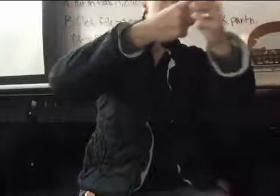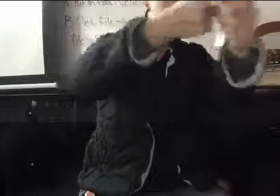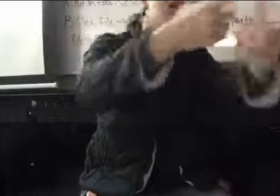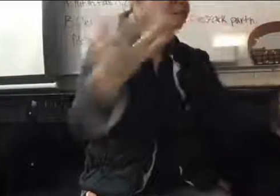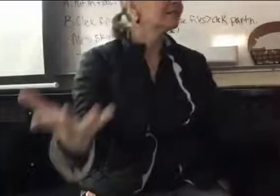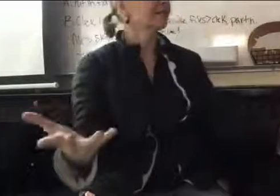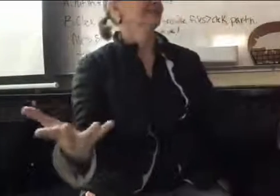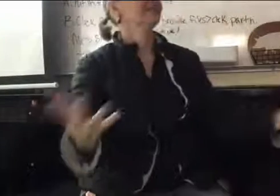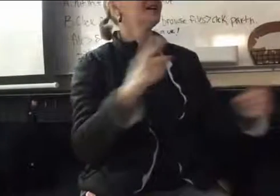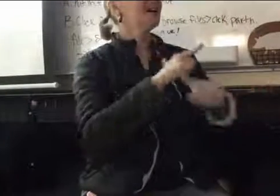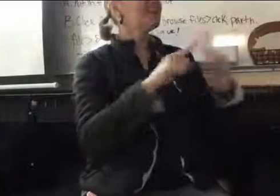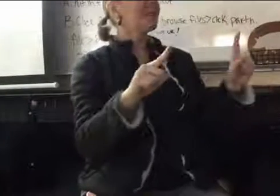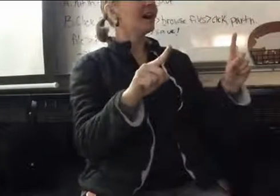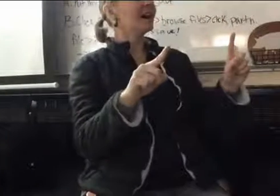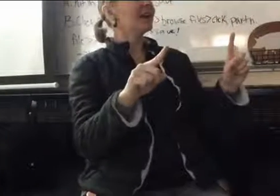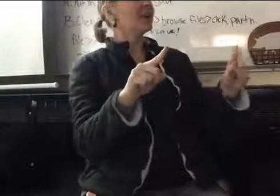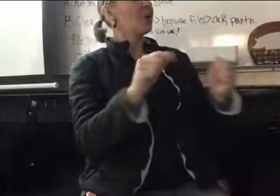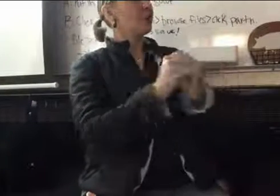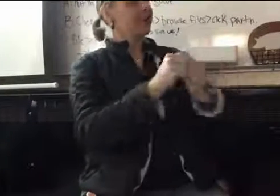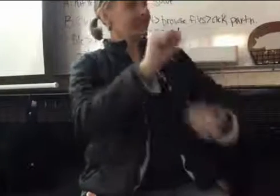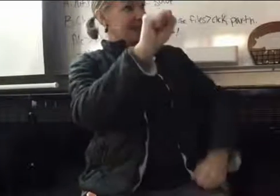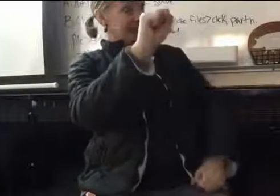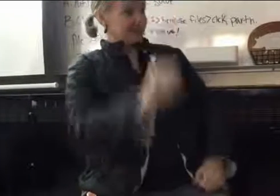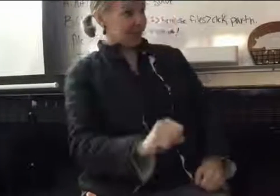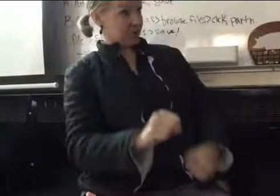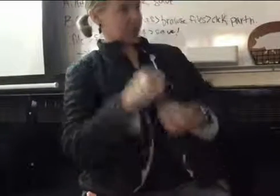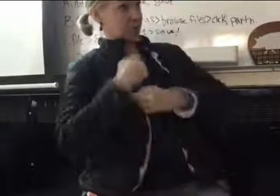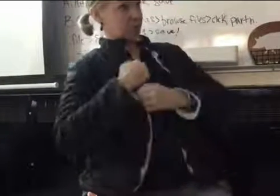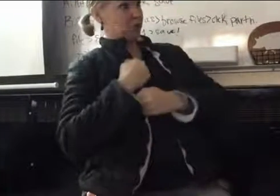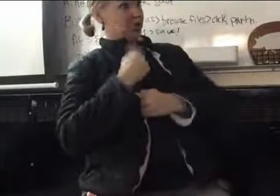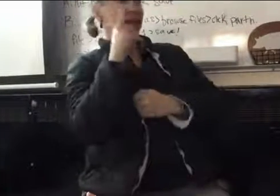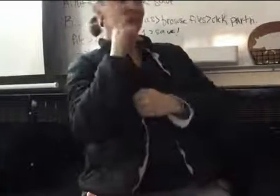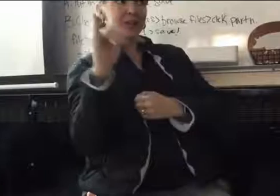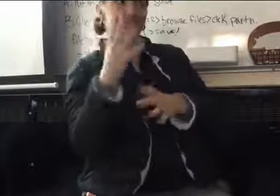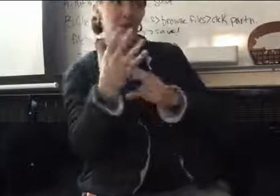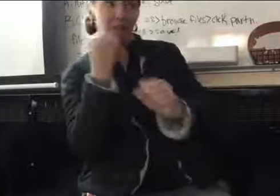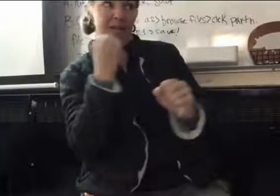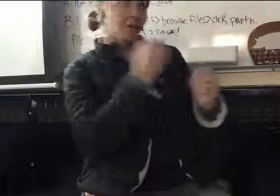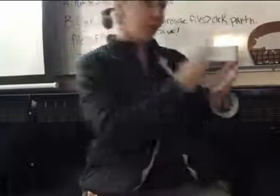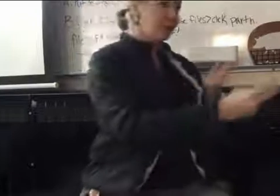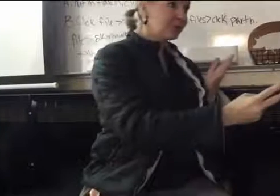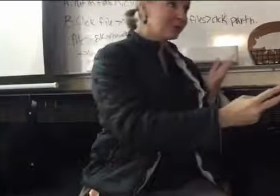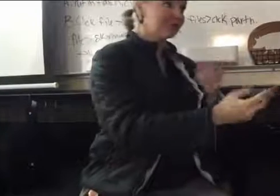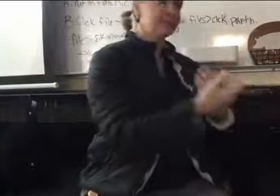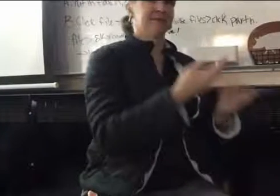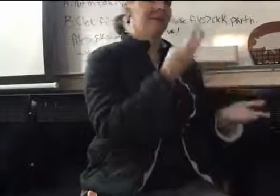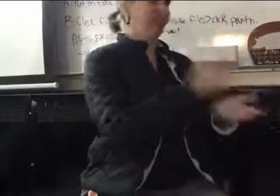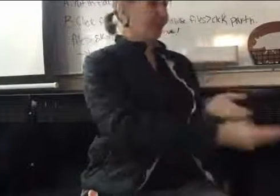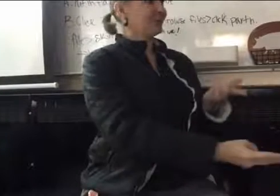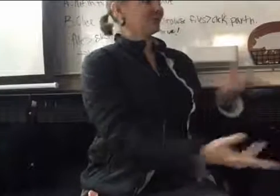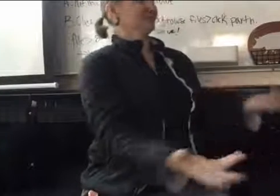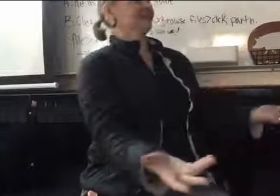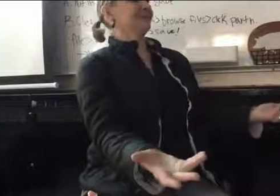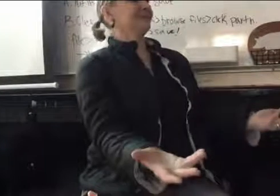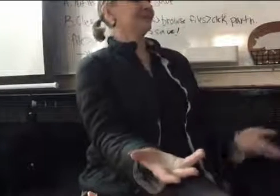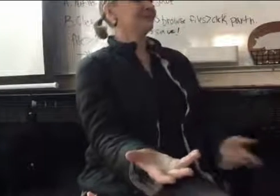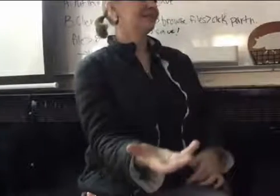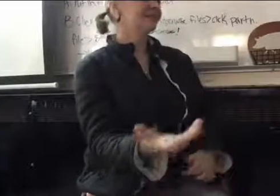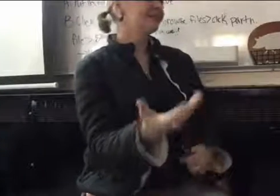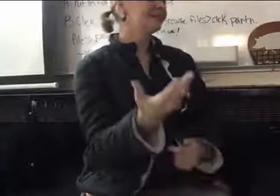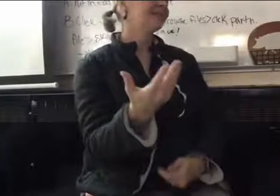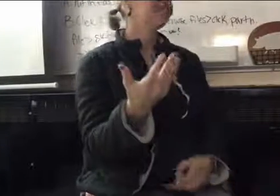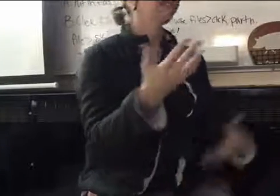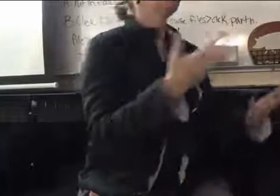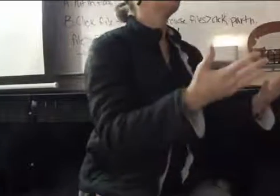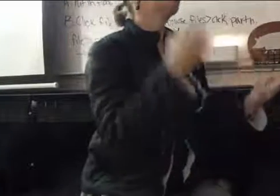In terms of the Confederate soldiers, does it look like they're going to win this or lose this? Lose it, right? Now,